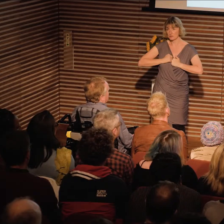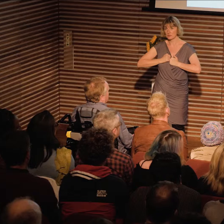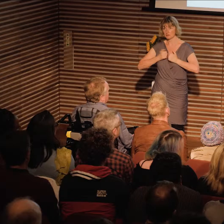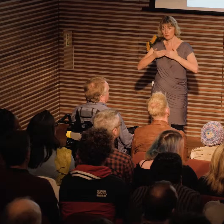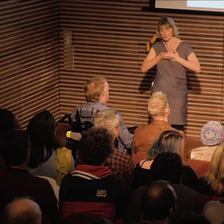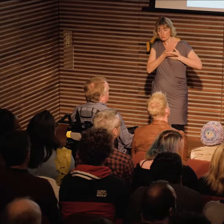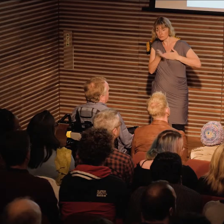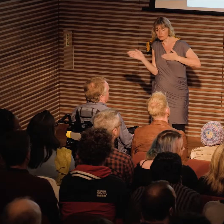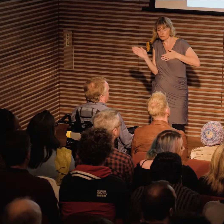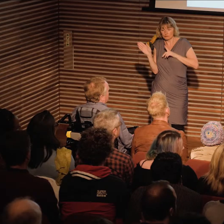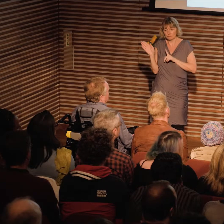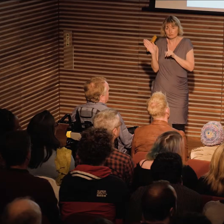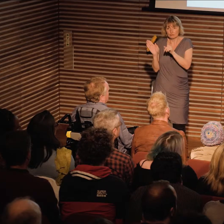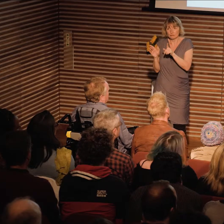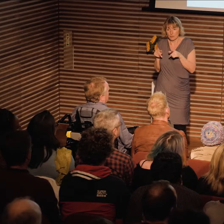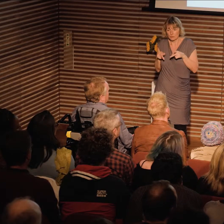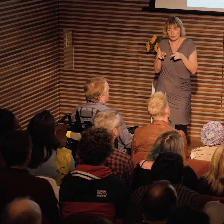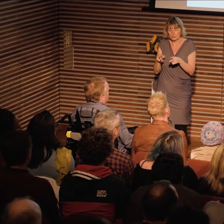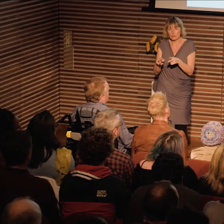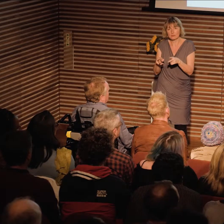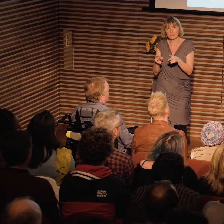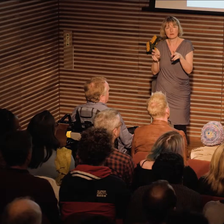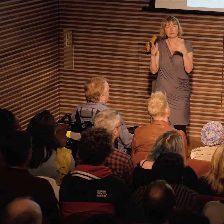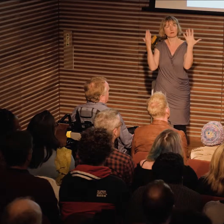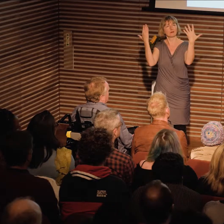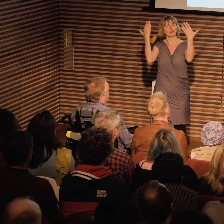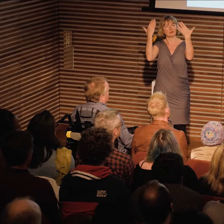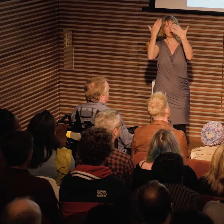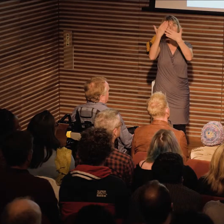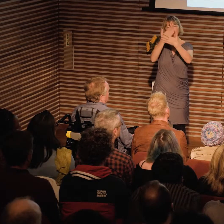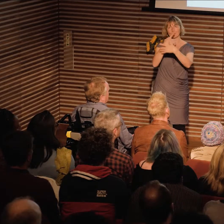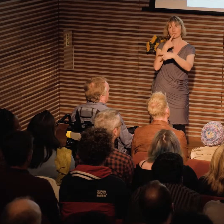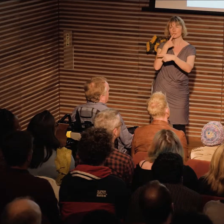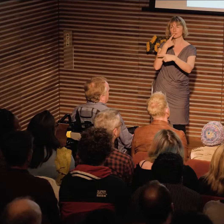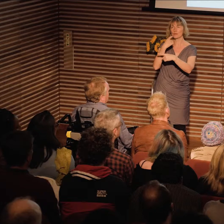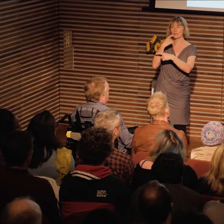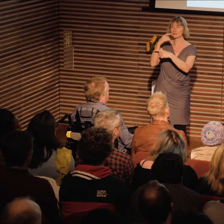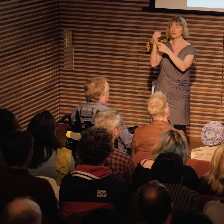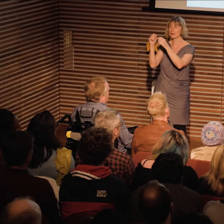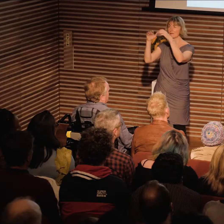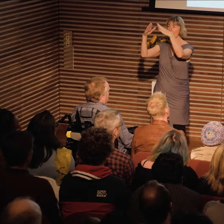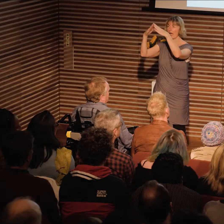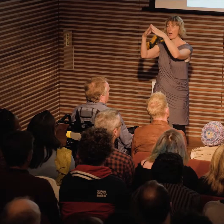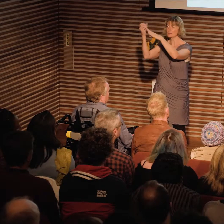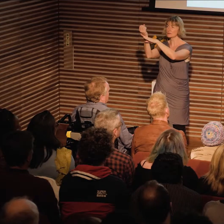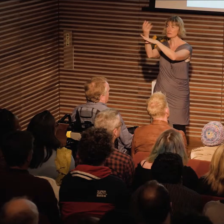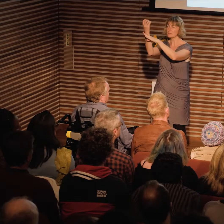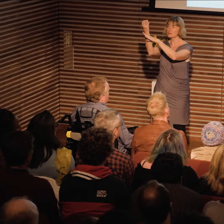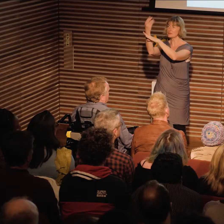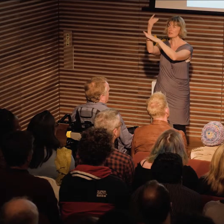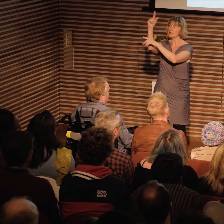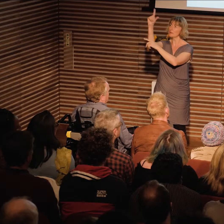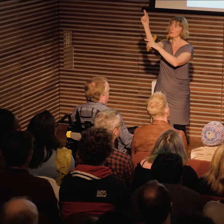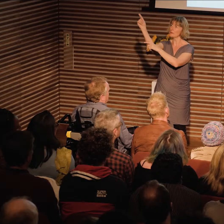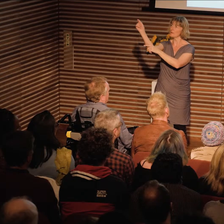street. The night is sepia, and a sleepy half moon rests its belly upon the chimney pots of